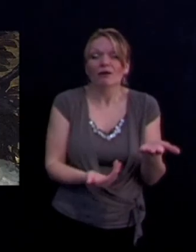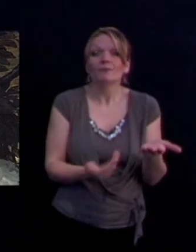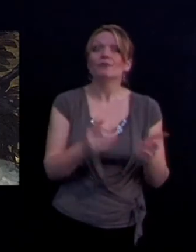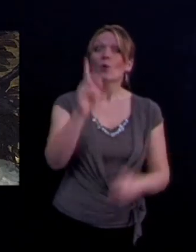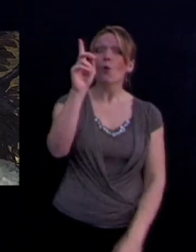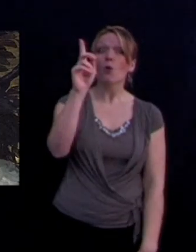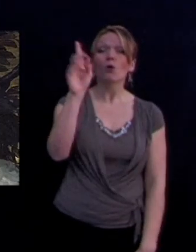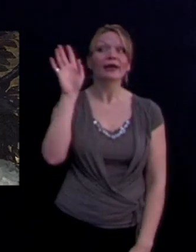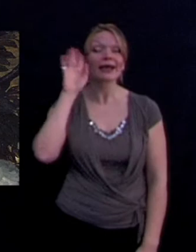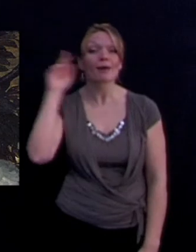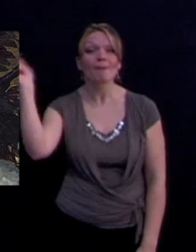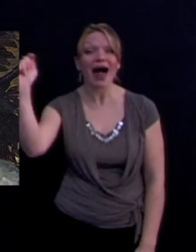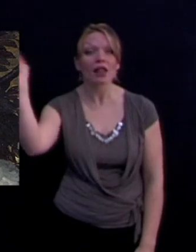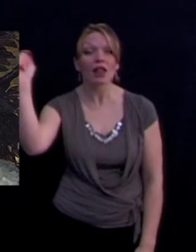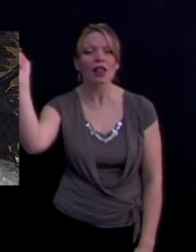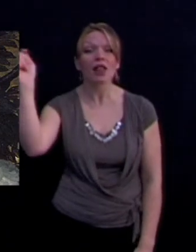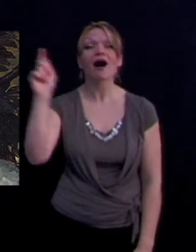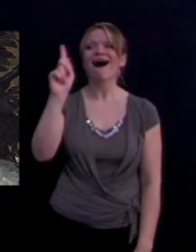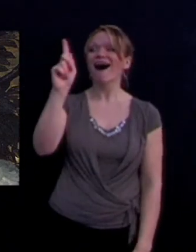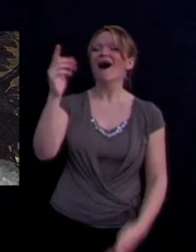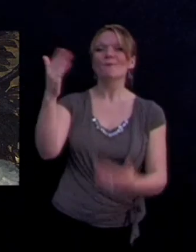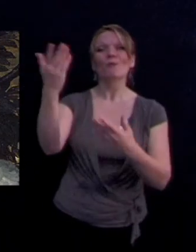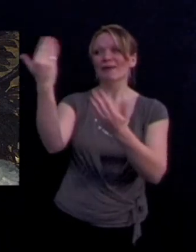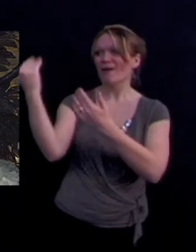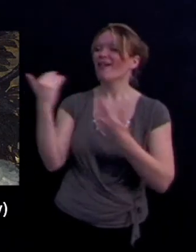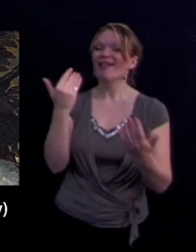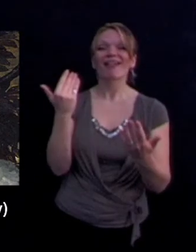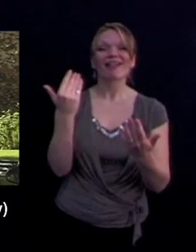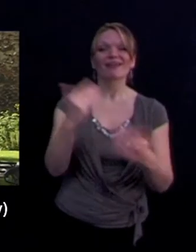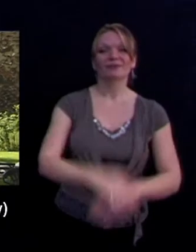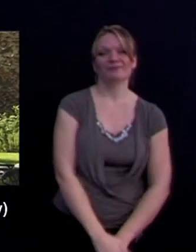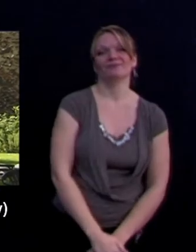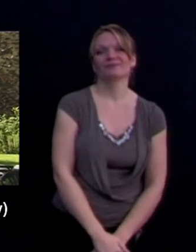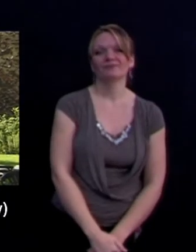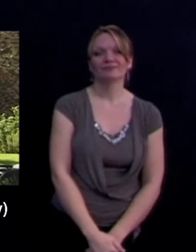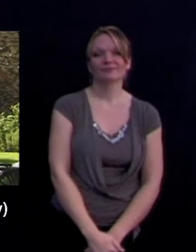Oh, there's the bell. More visitors for me to welcome.